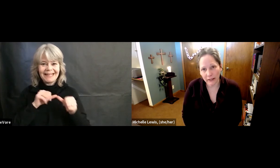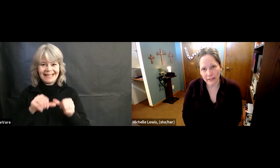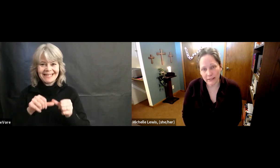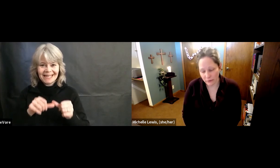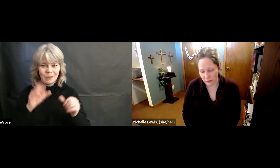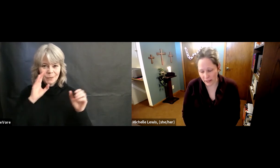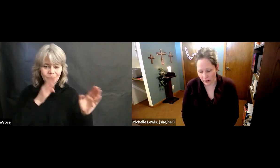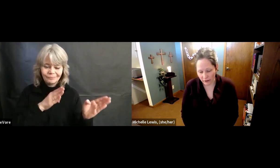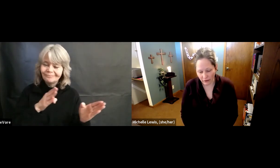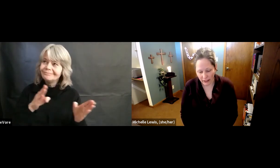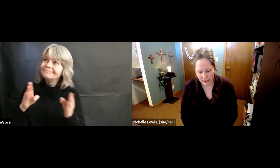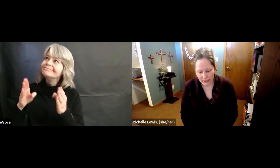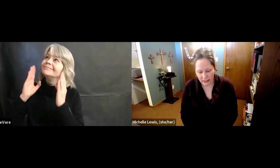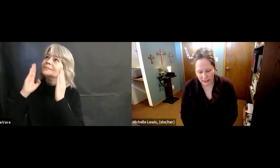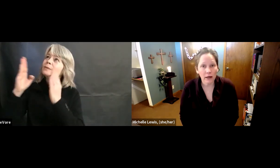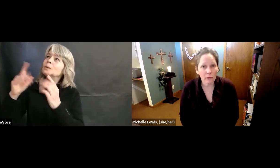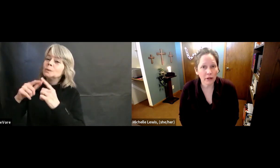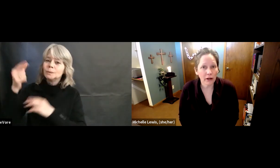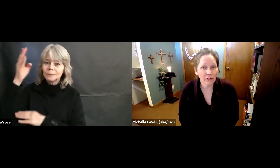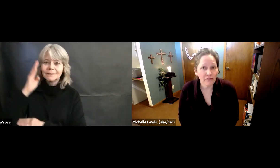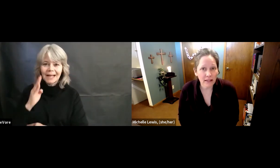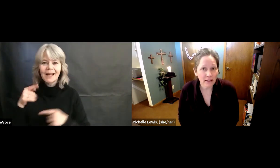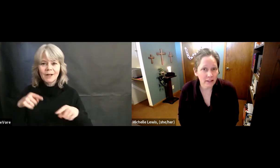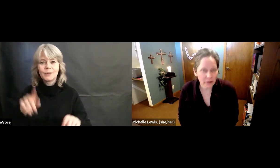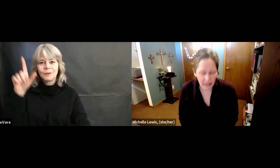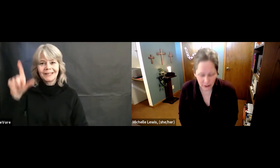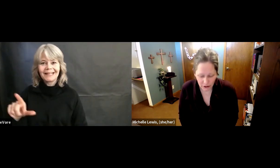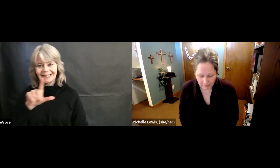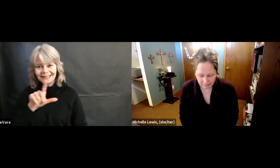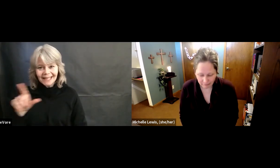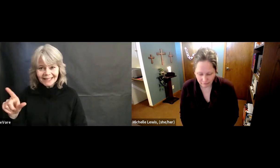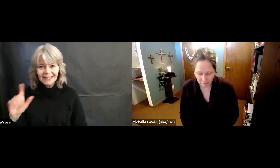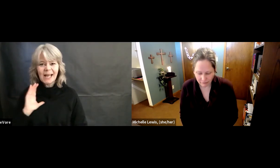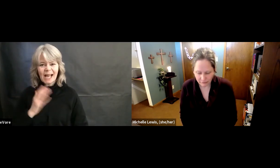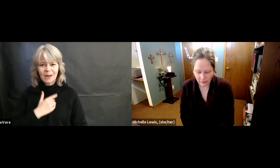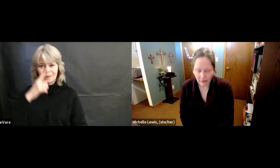during Lent, we are invited to put our faith into action.